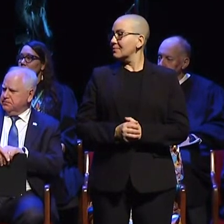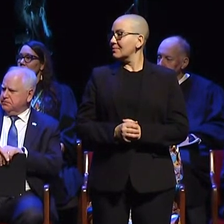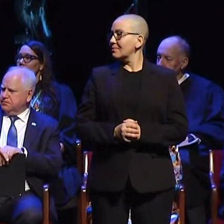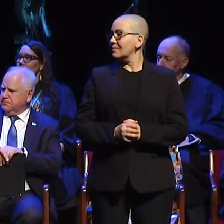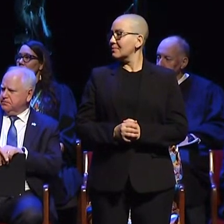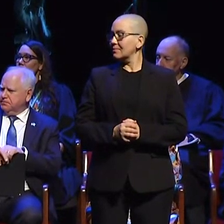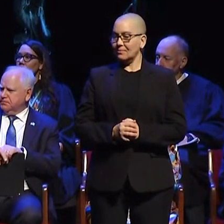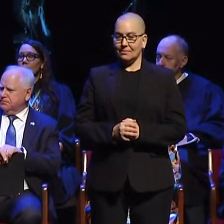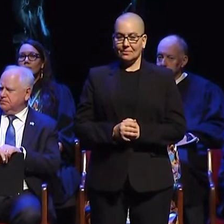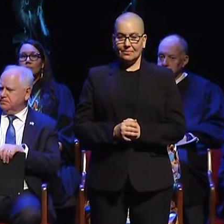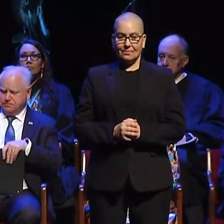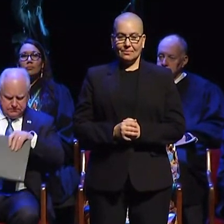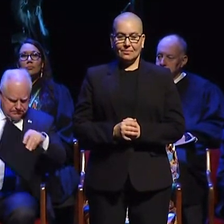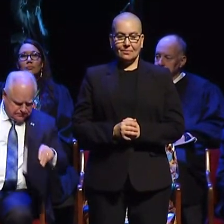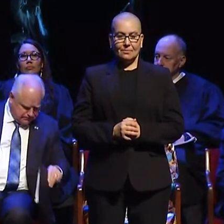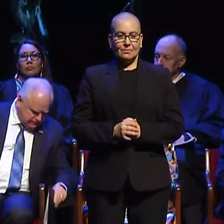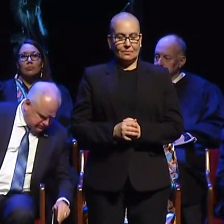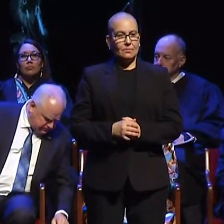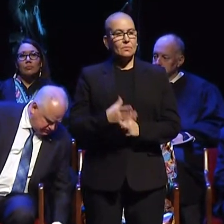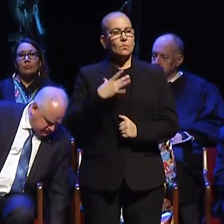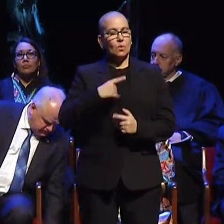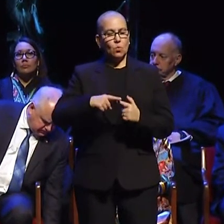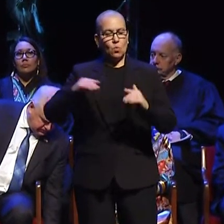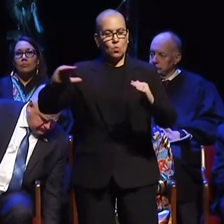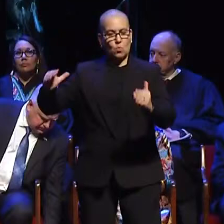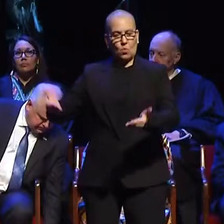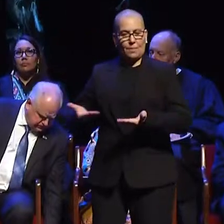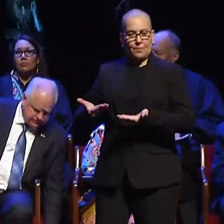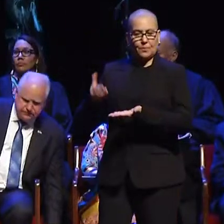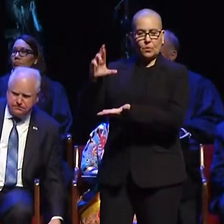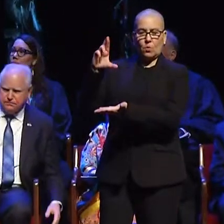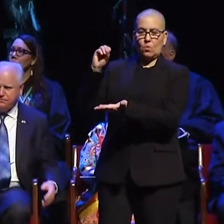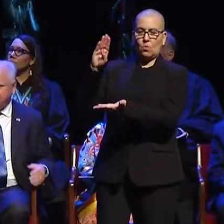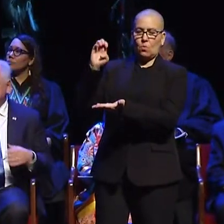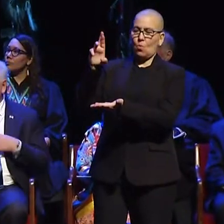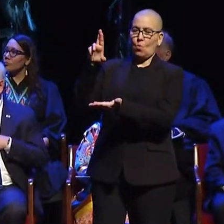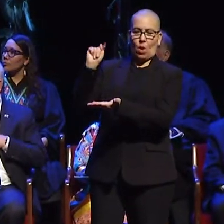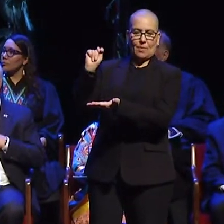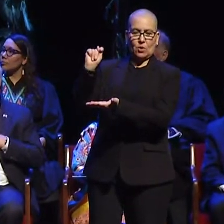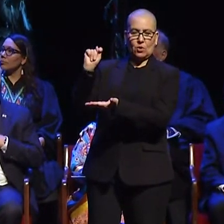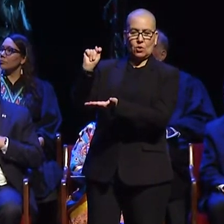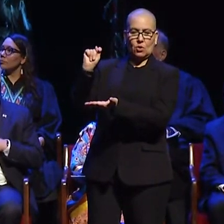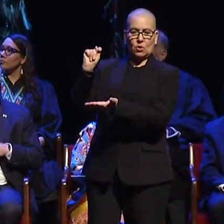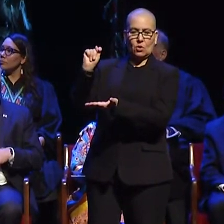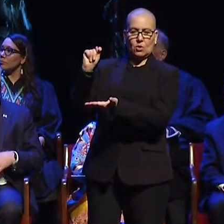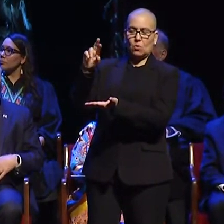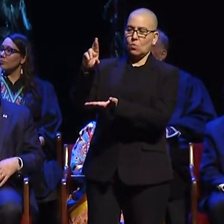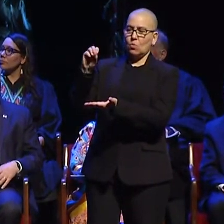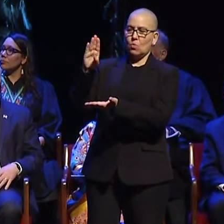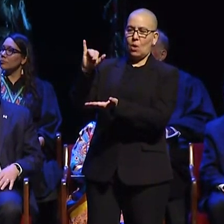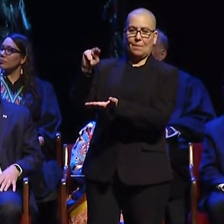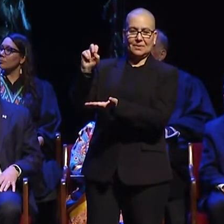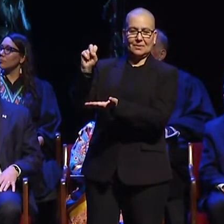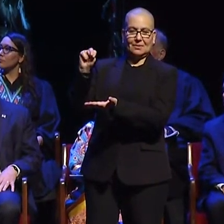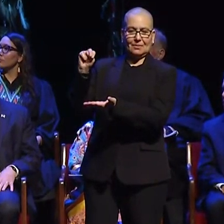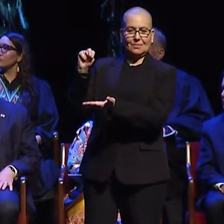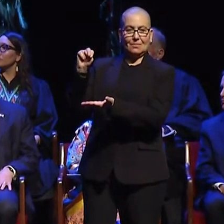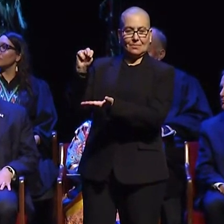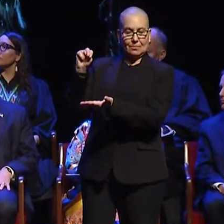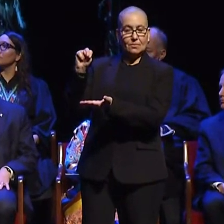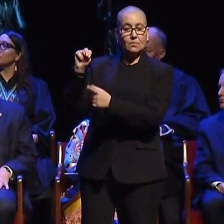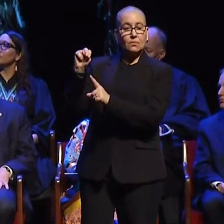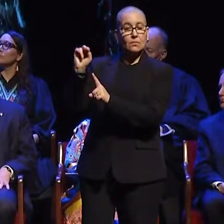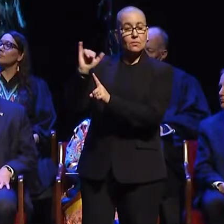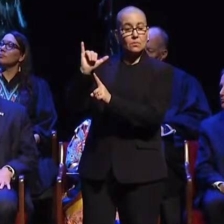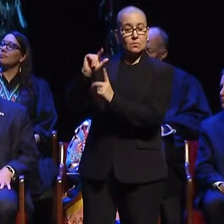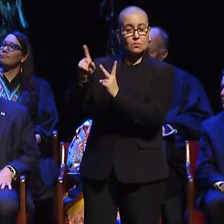And now, please welcome to the stage Robert Robinson, accompanied by Sam Reeves. They will perform Imagine